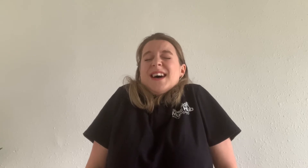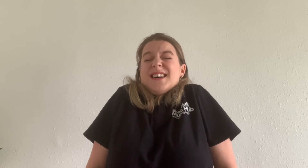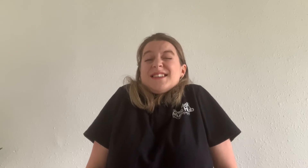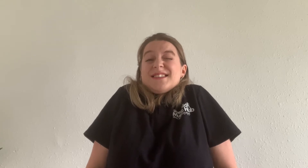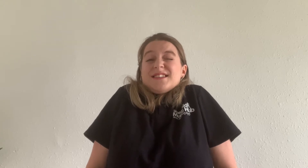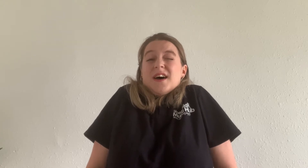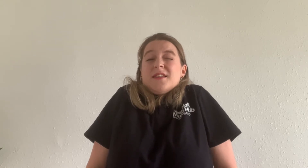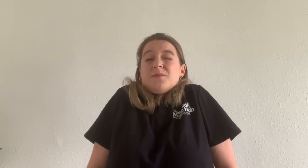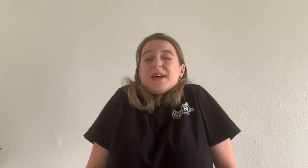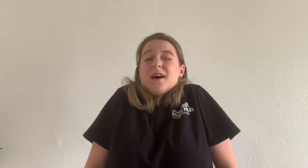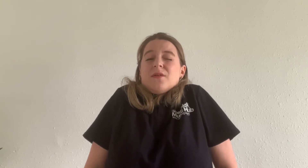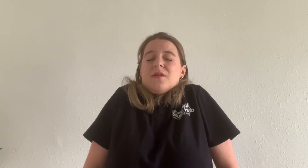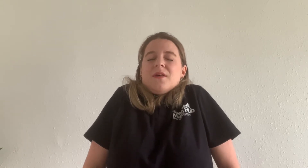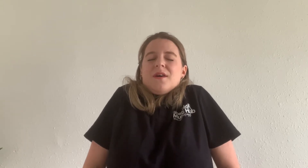And sigh them down.